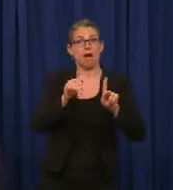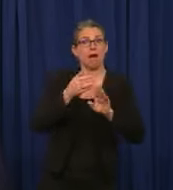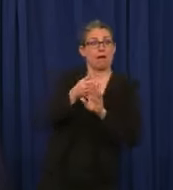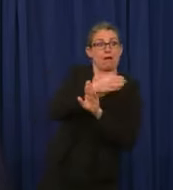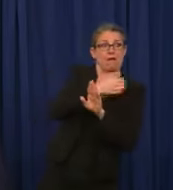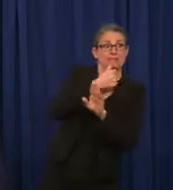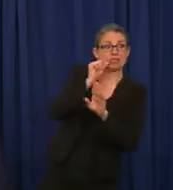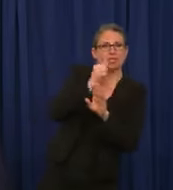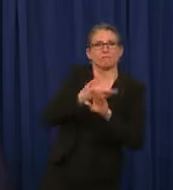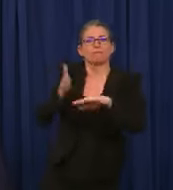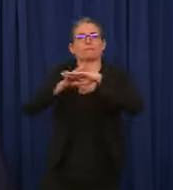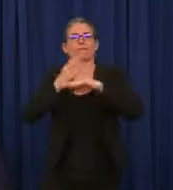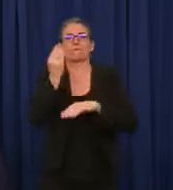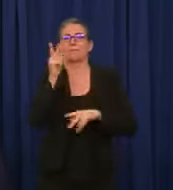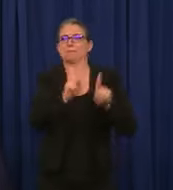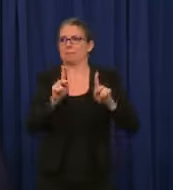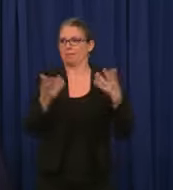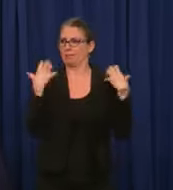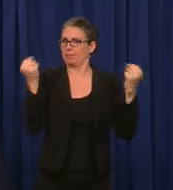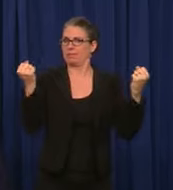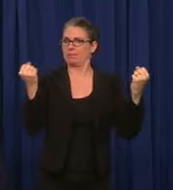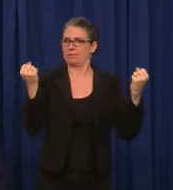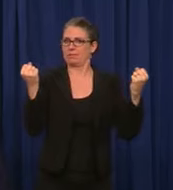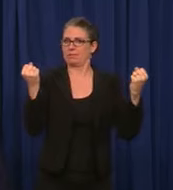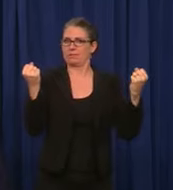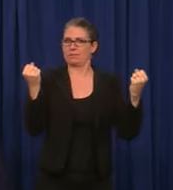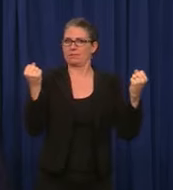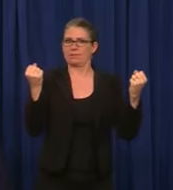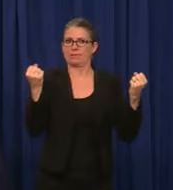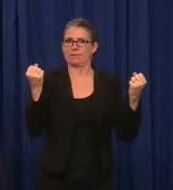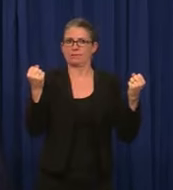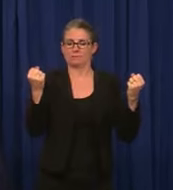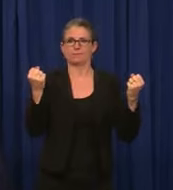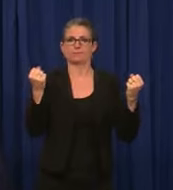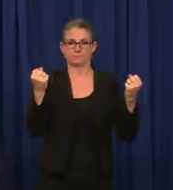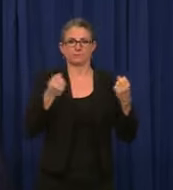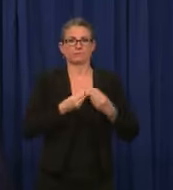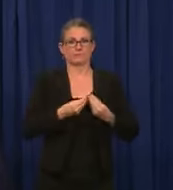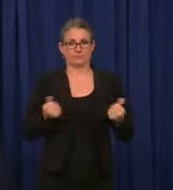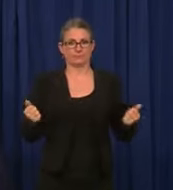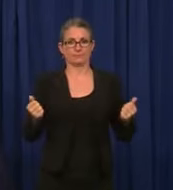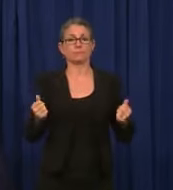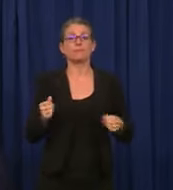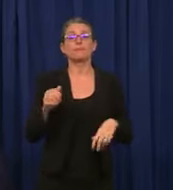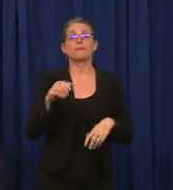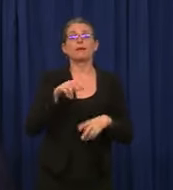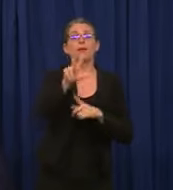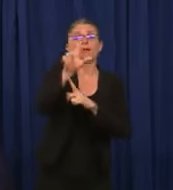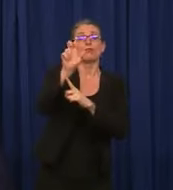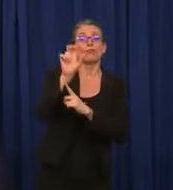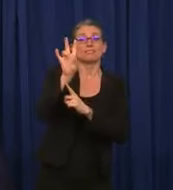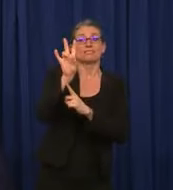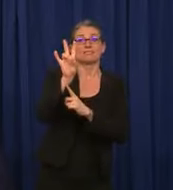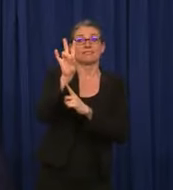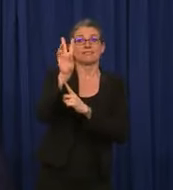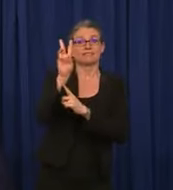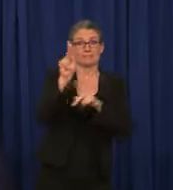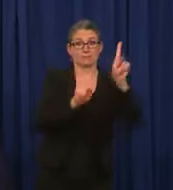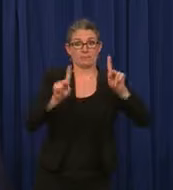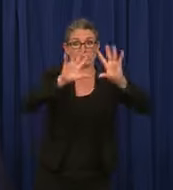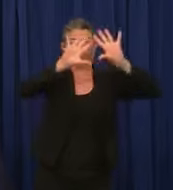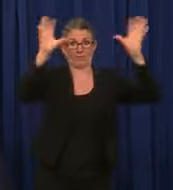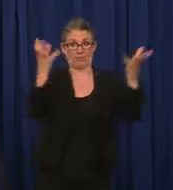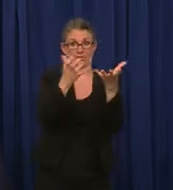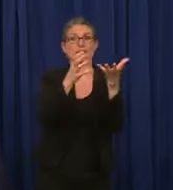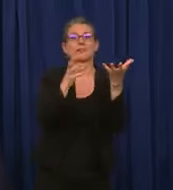As of right now, 68 of the total cases are healthcare workers in the broadest definition